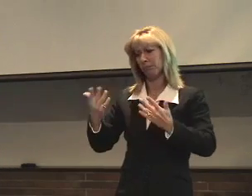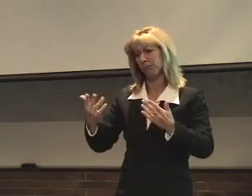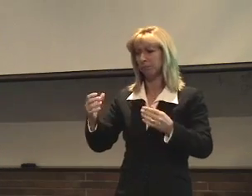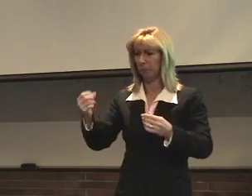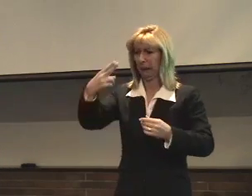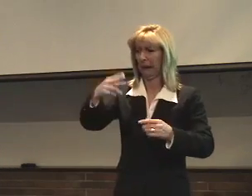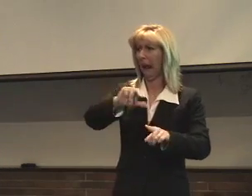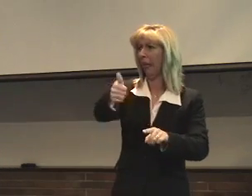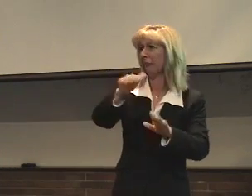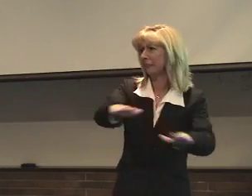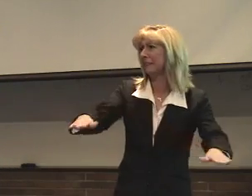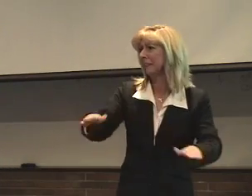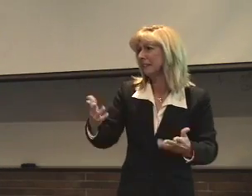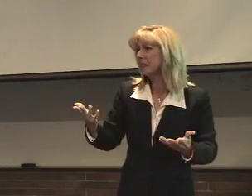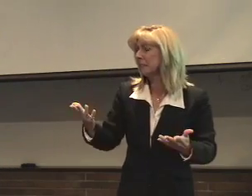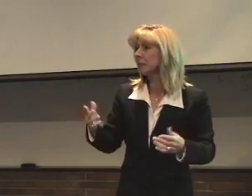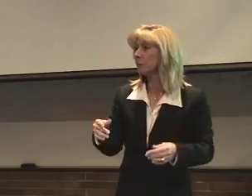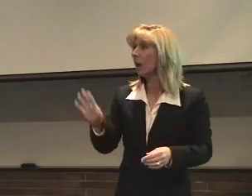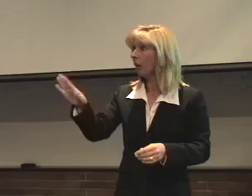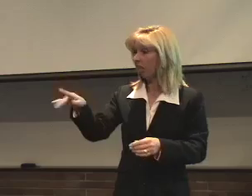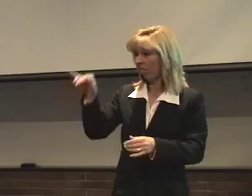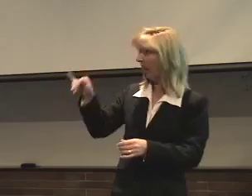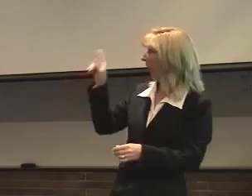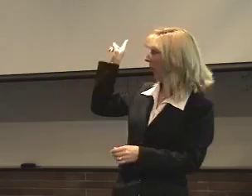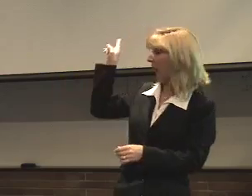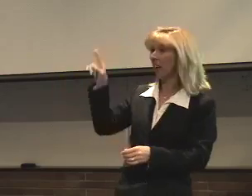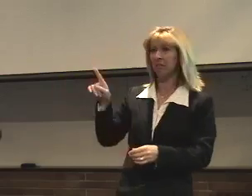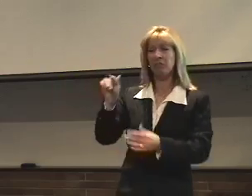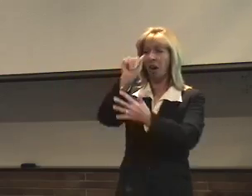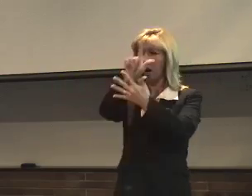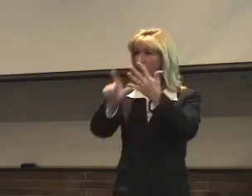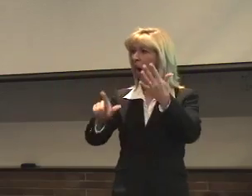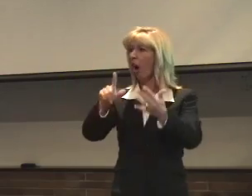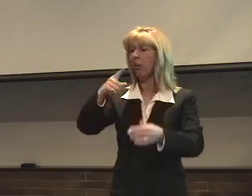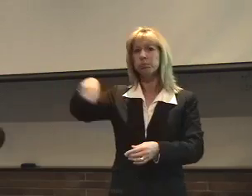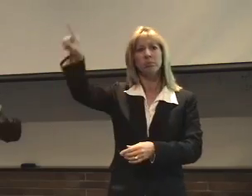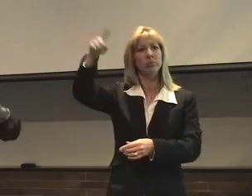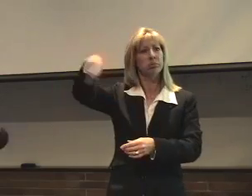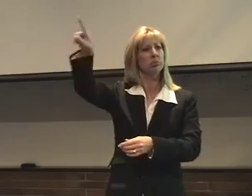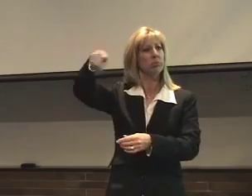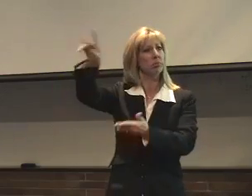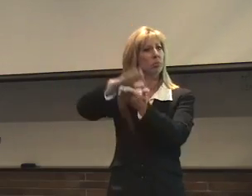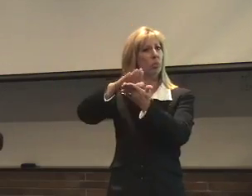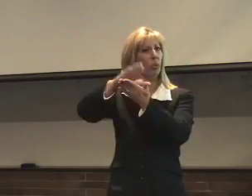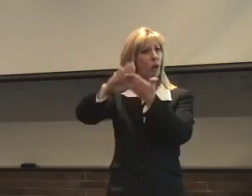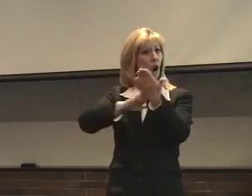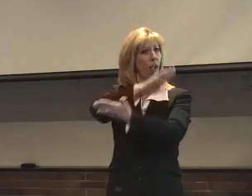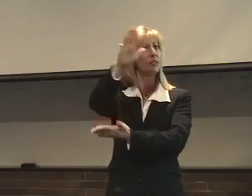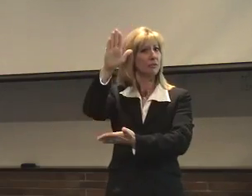parents behind them, too, really working with them. And they started off right, and we kept pushing and pushing and